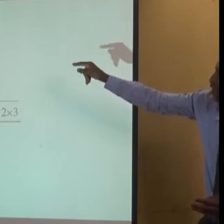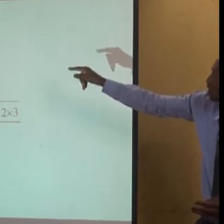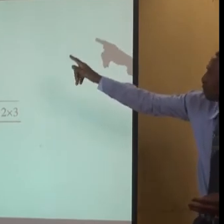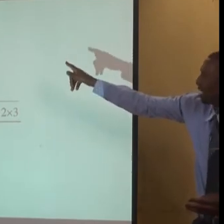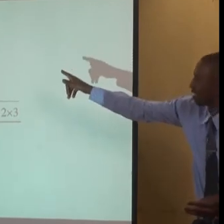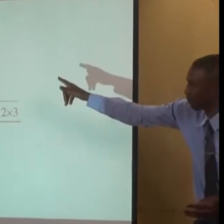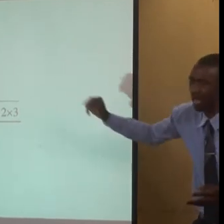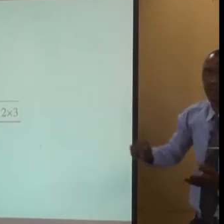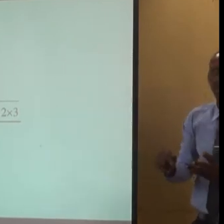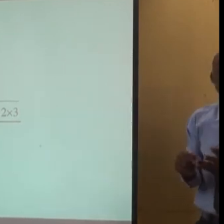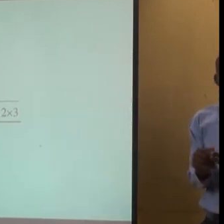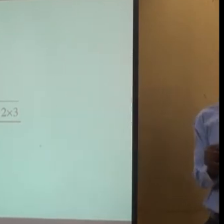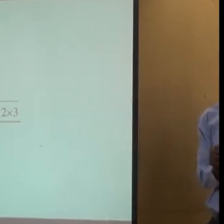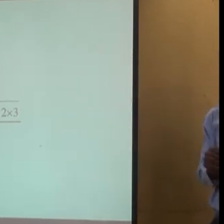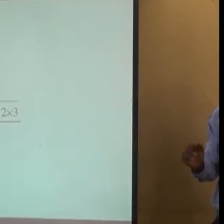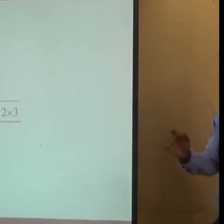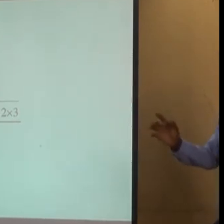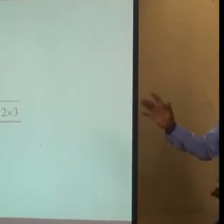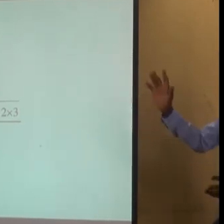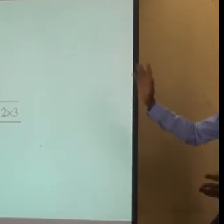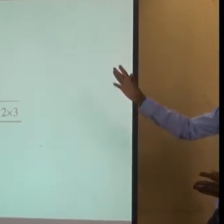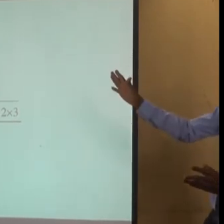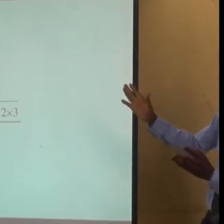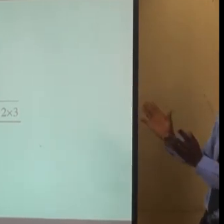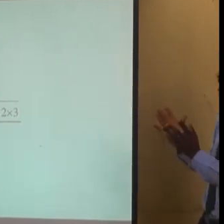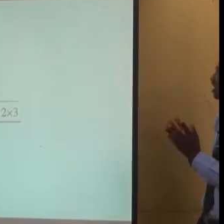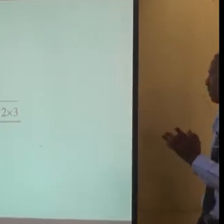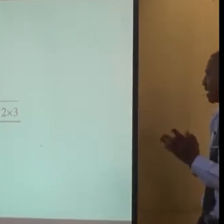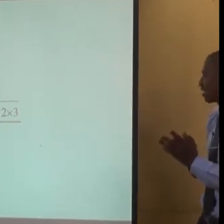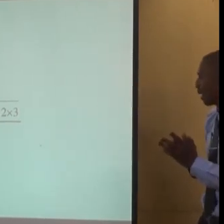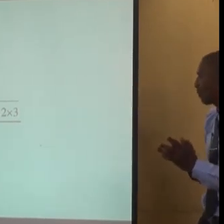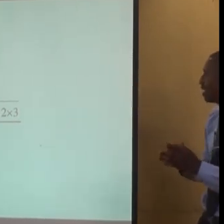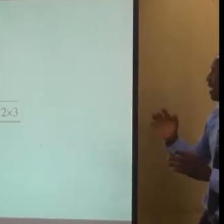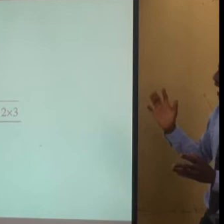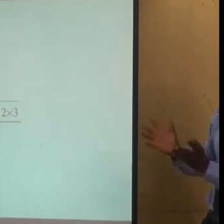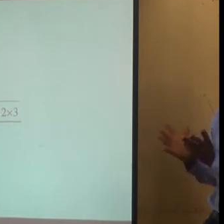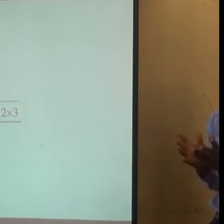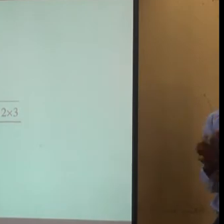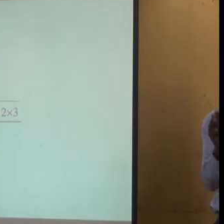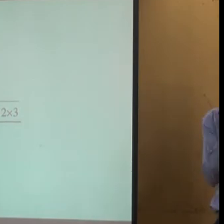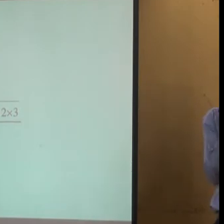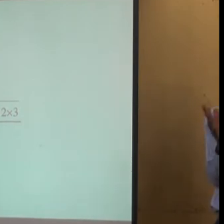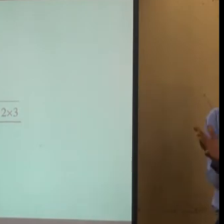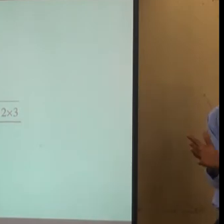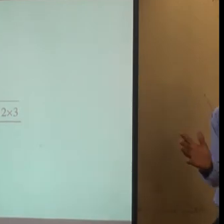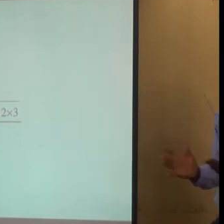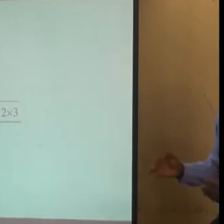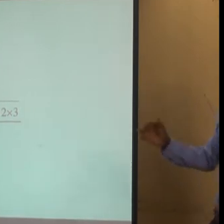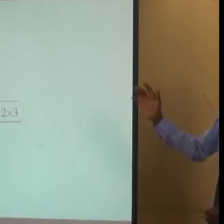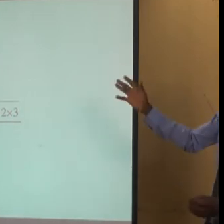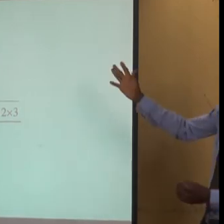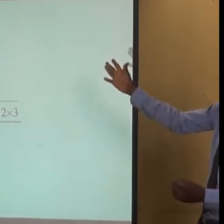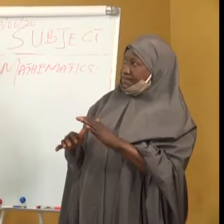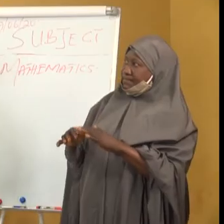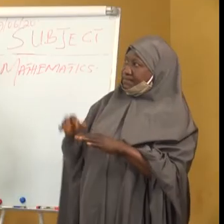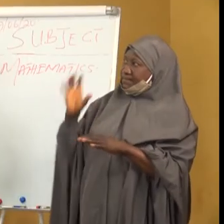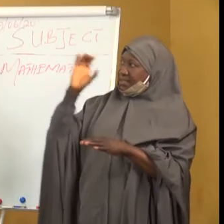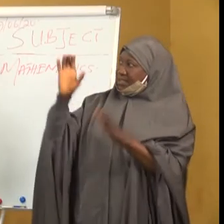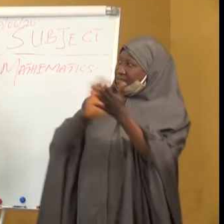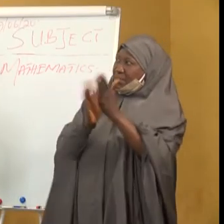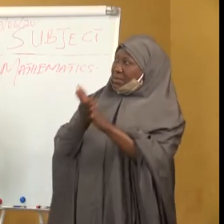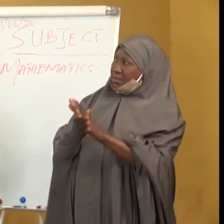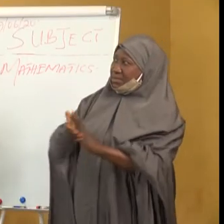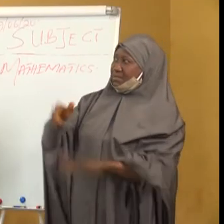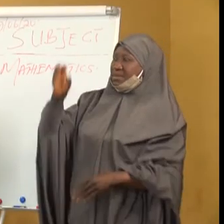x, equals to minus 5. So your b becomes minus 5. And of course your c is the constant. So your c